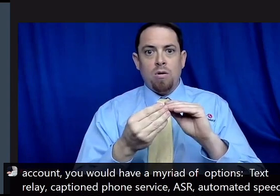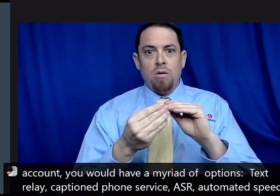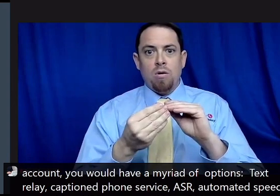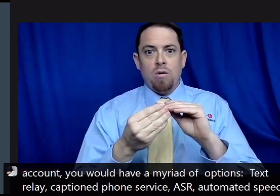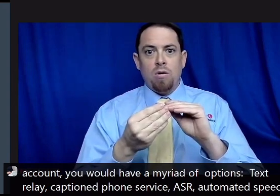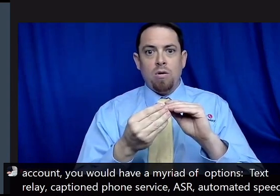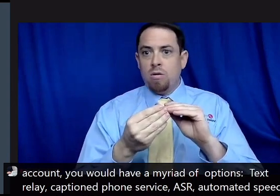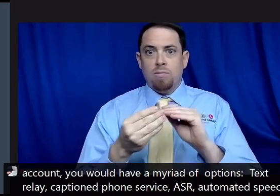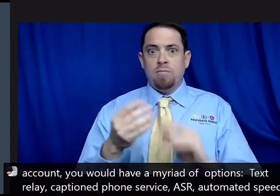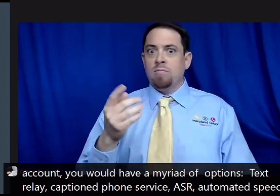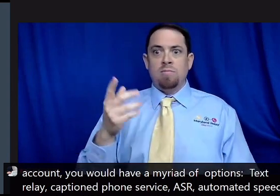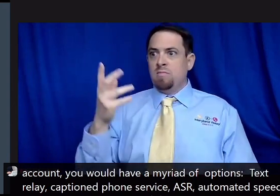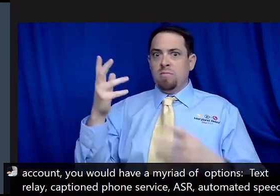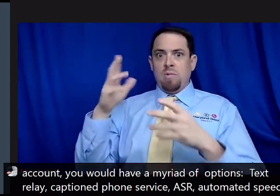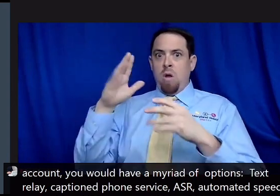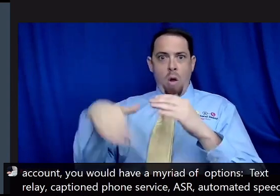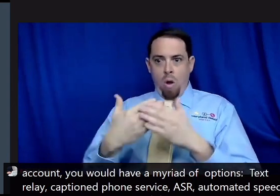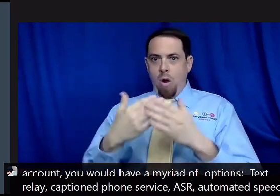All of these